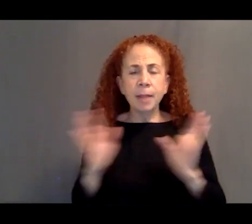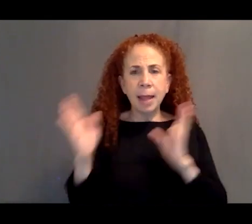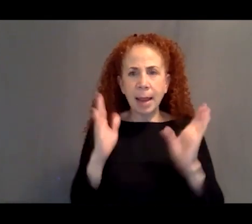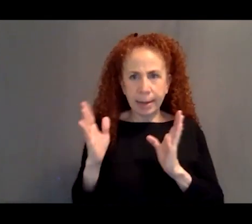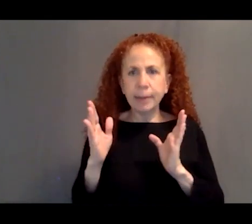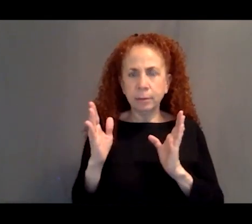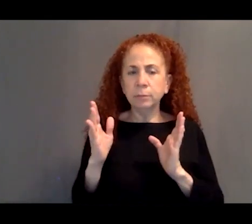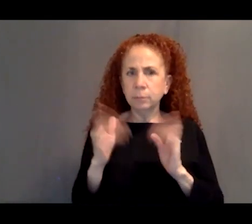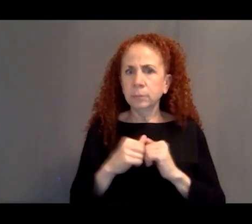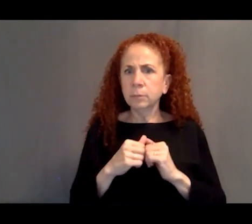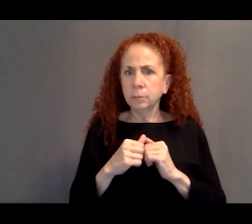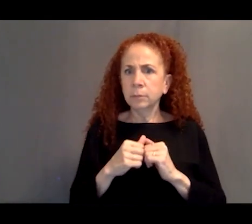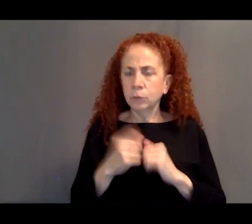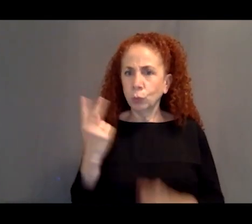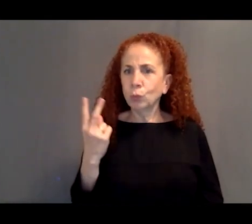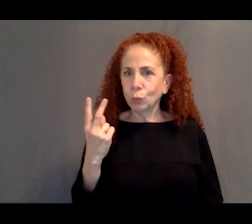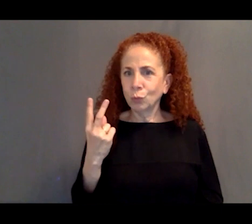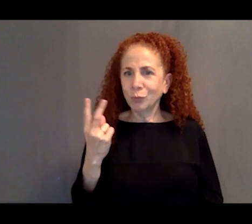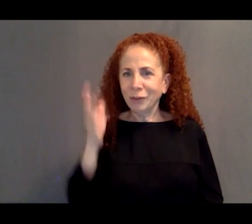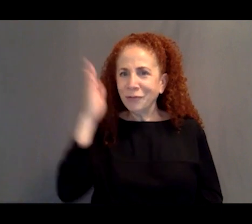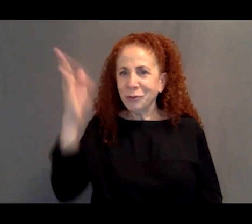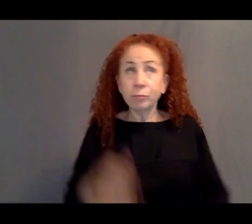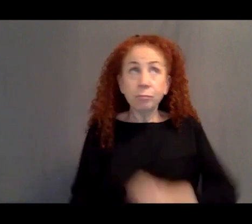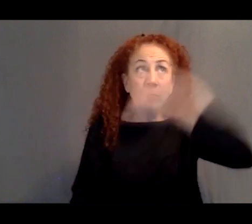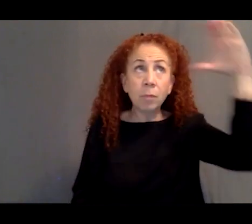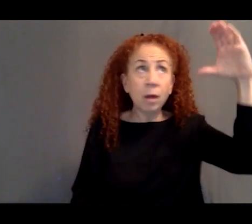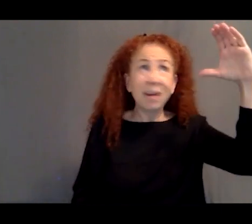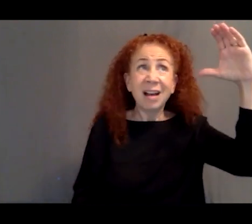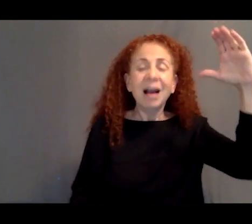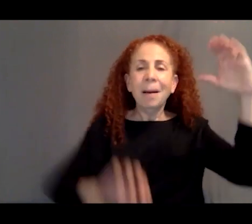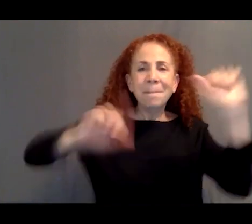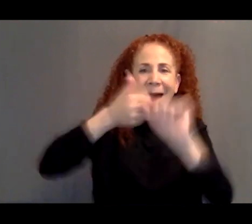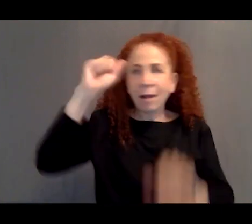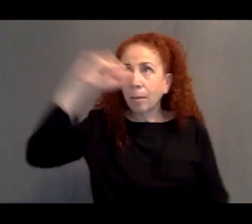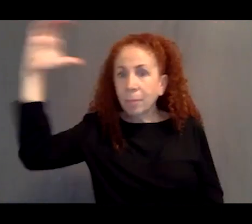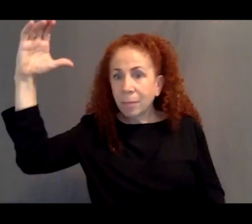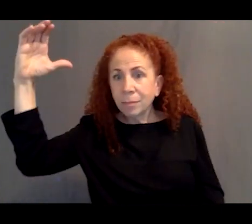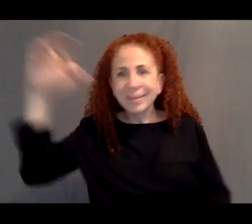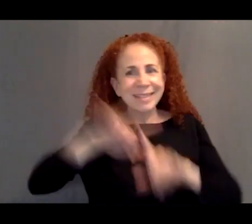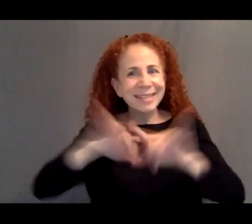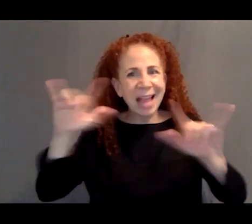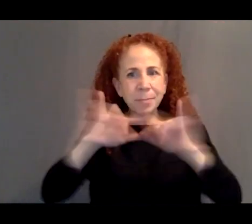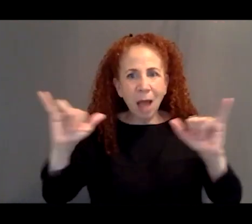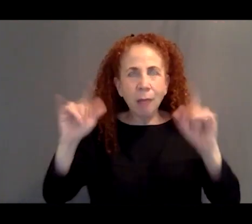planning for a future that goes one way, but simultaneously thinking about and